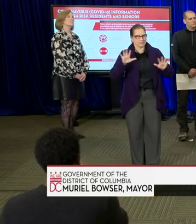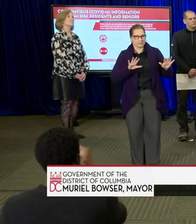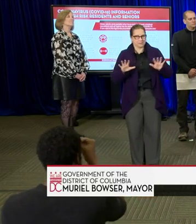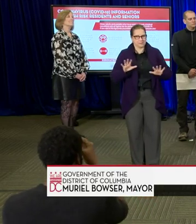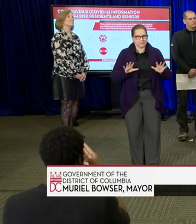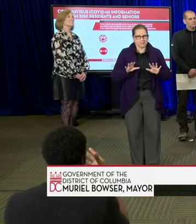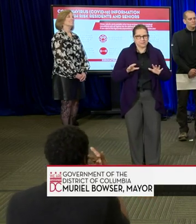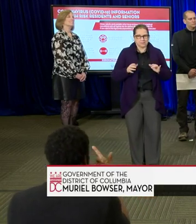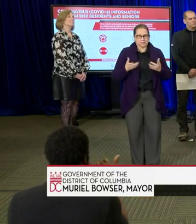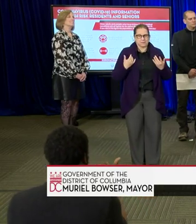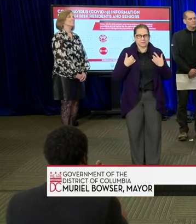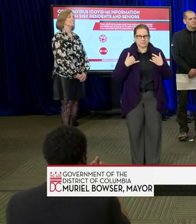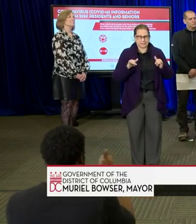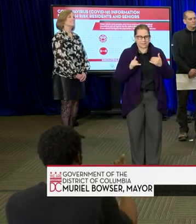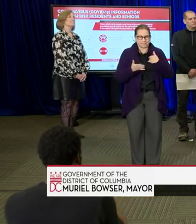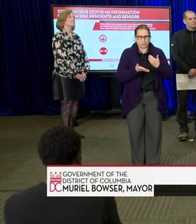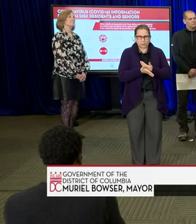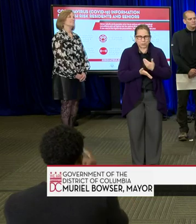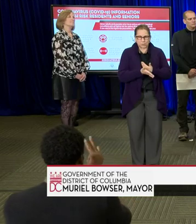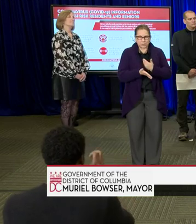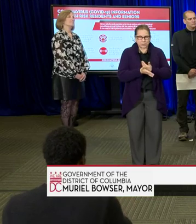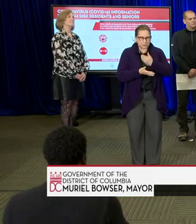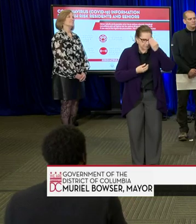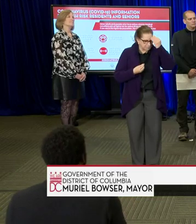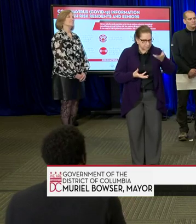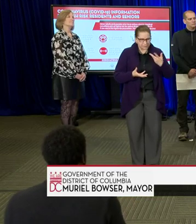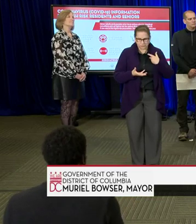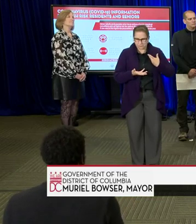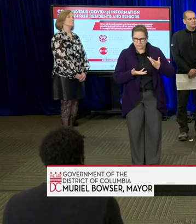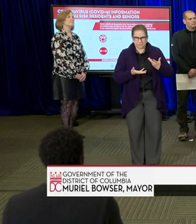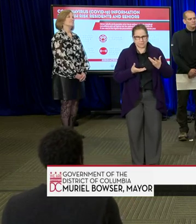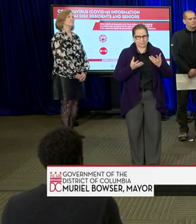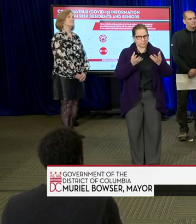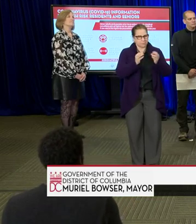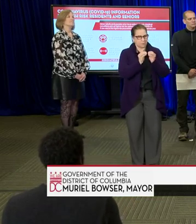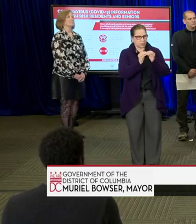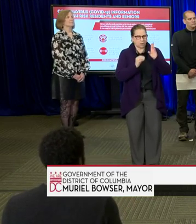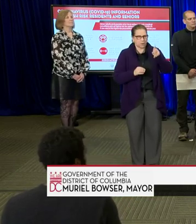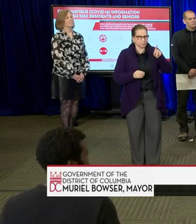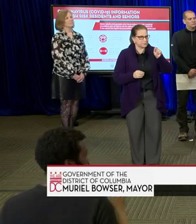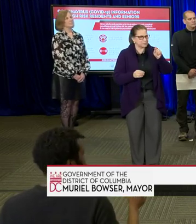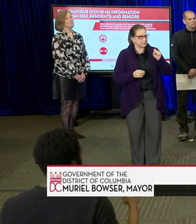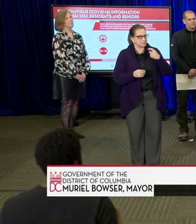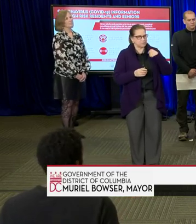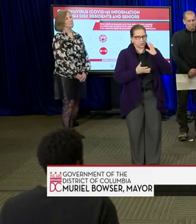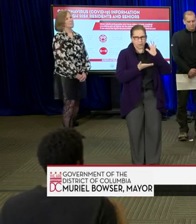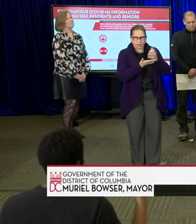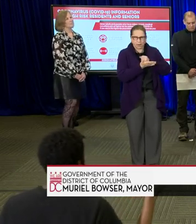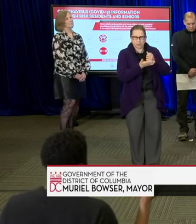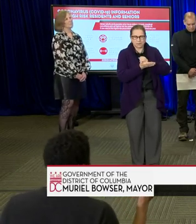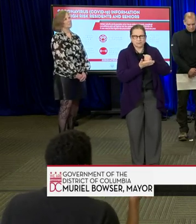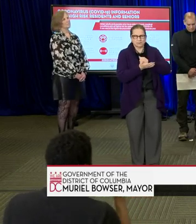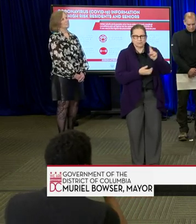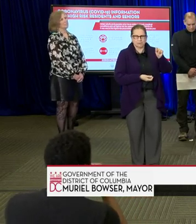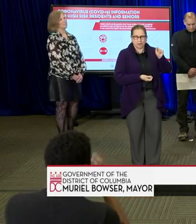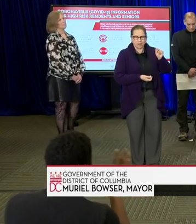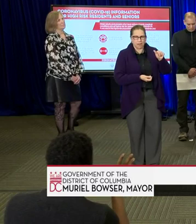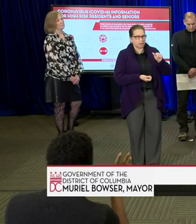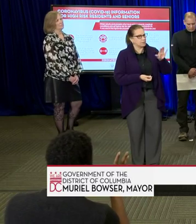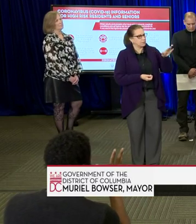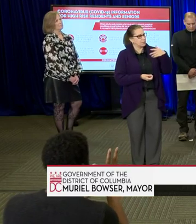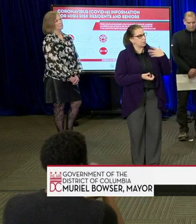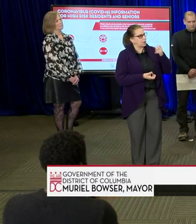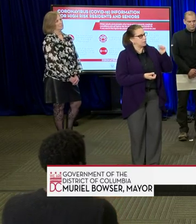we update as more facts come in. But that's what I have right now for you. Could I just clarify on the MPD, because on Friday you were at 70, and I